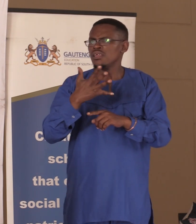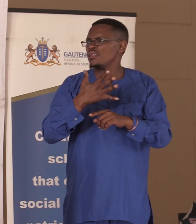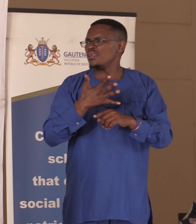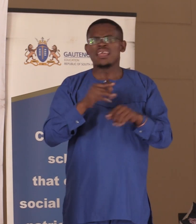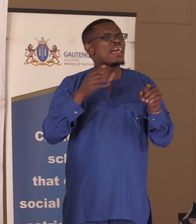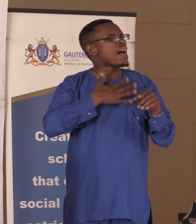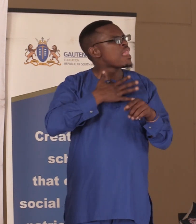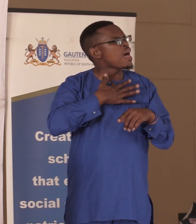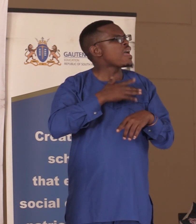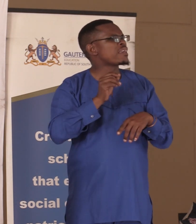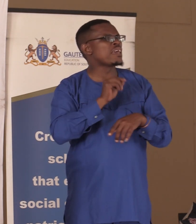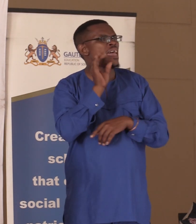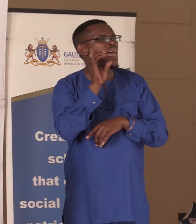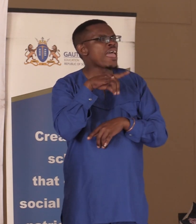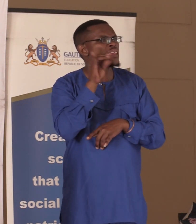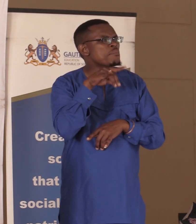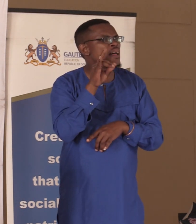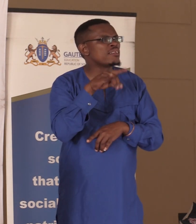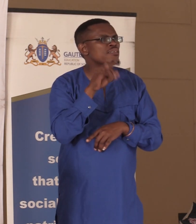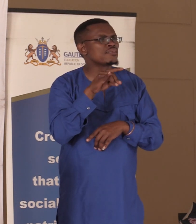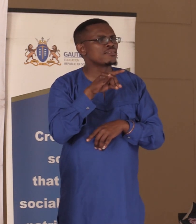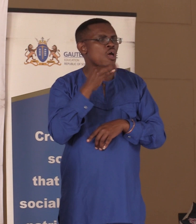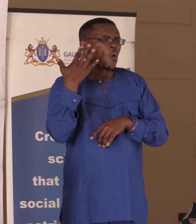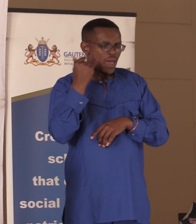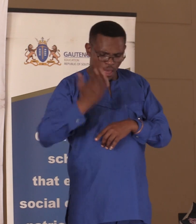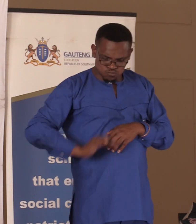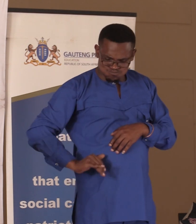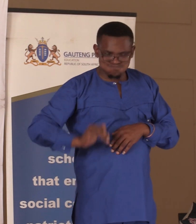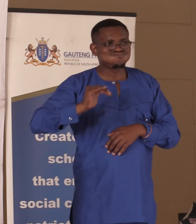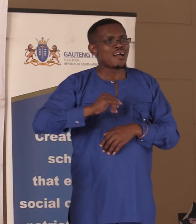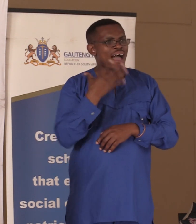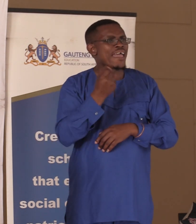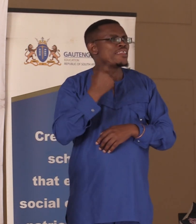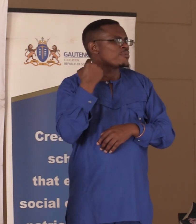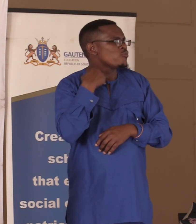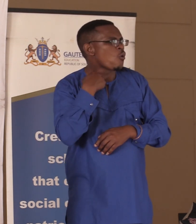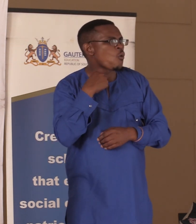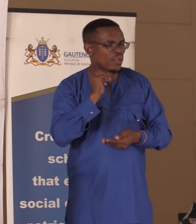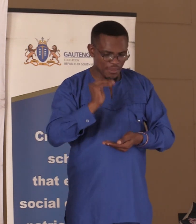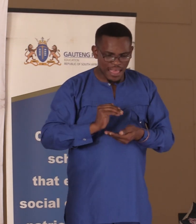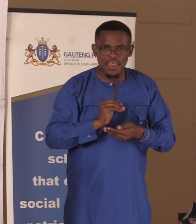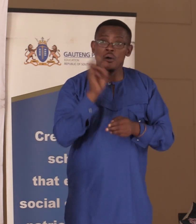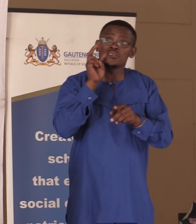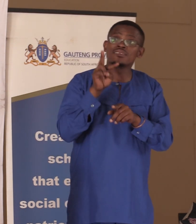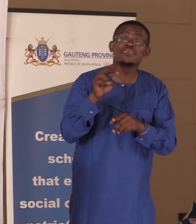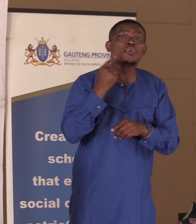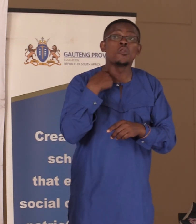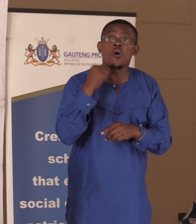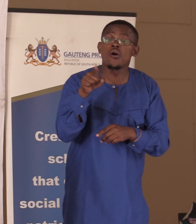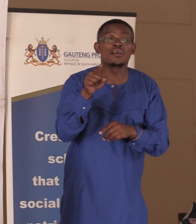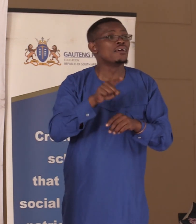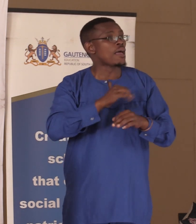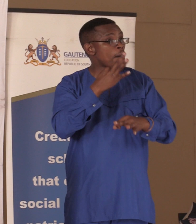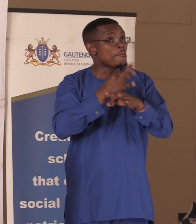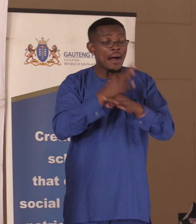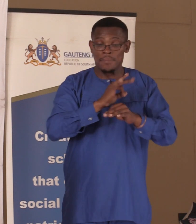animals. You know, when I grew up, I had a puppy, or I cried for a puppy in my neighborhood. And my father allowed me